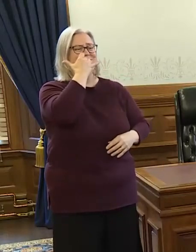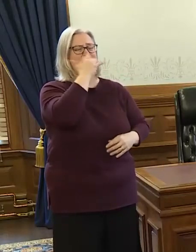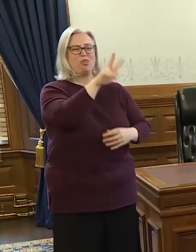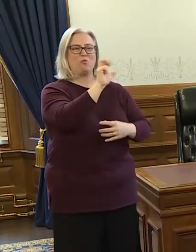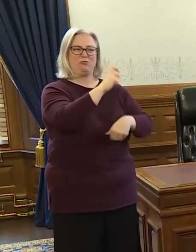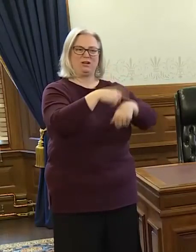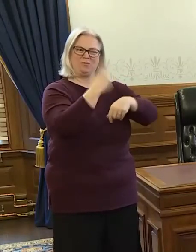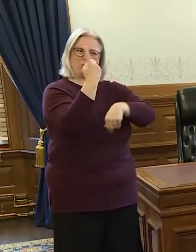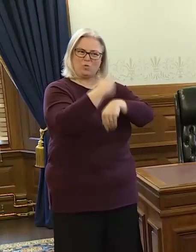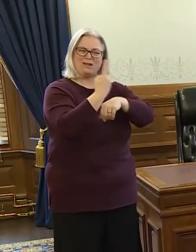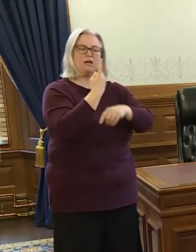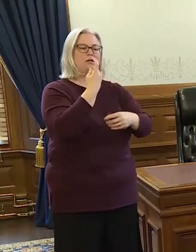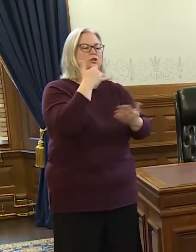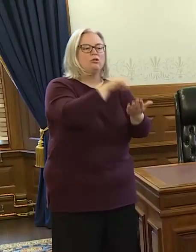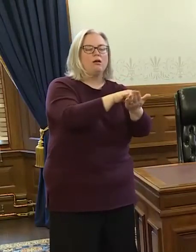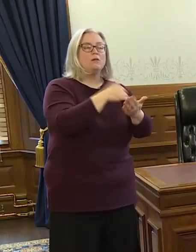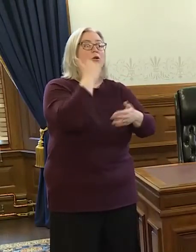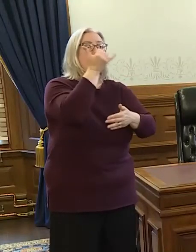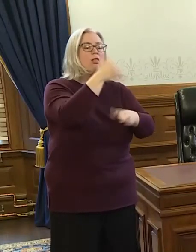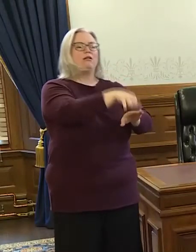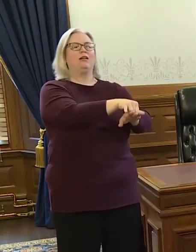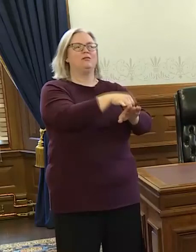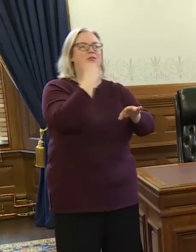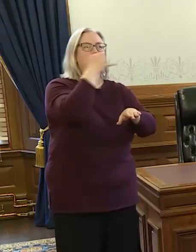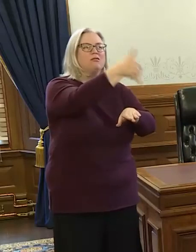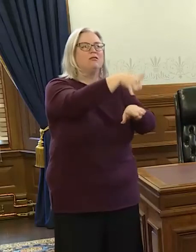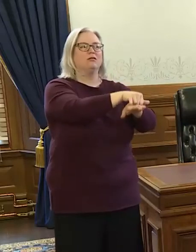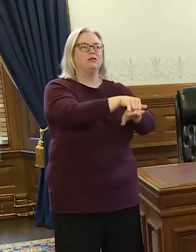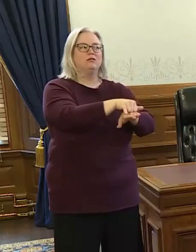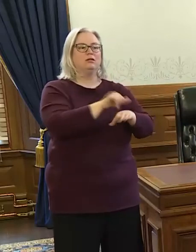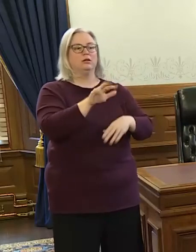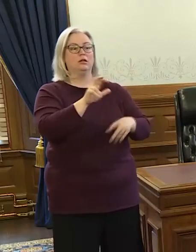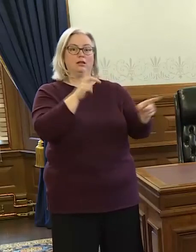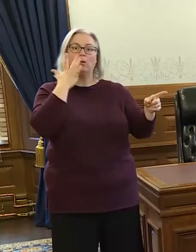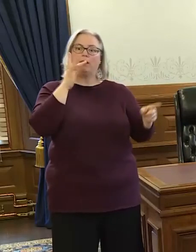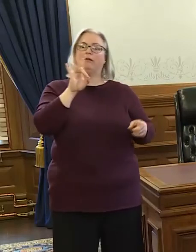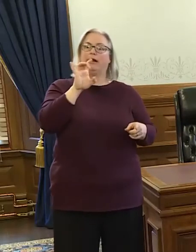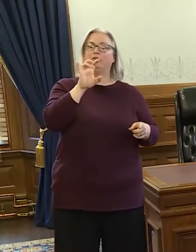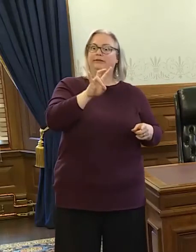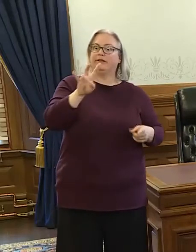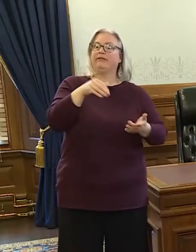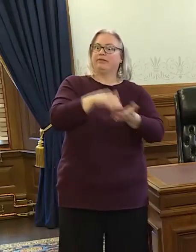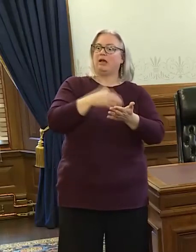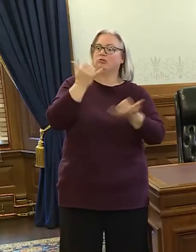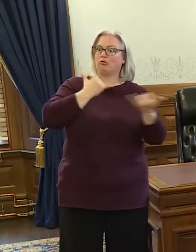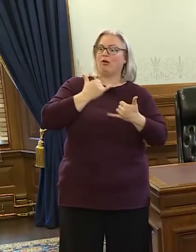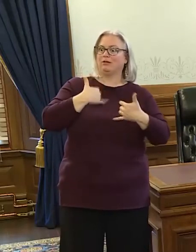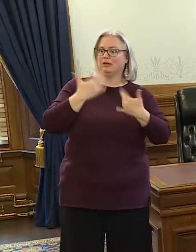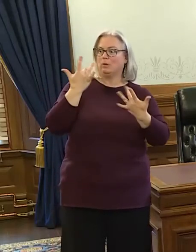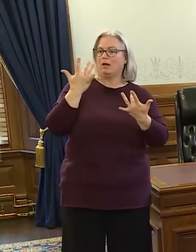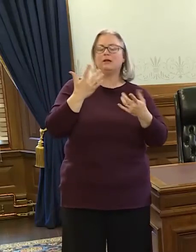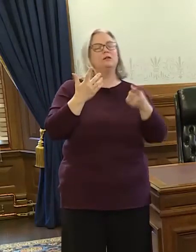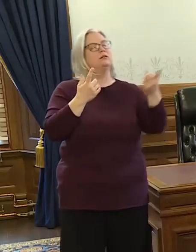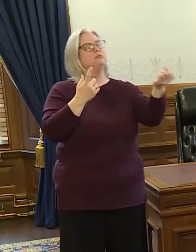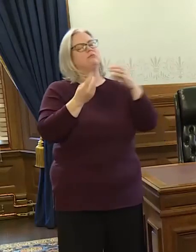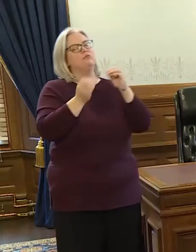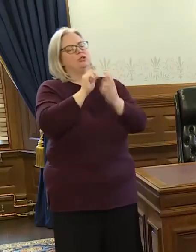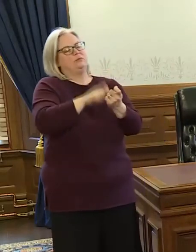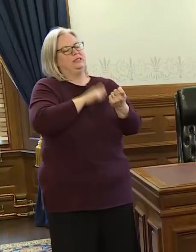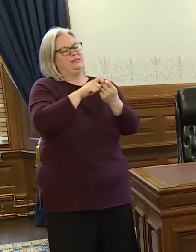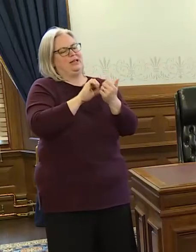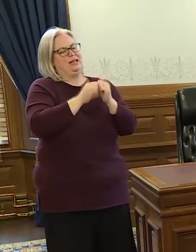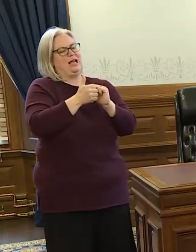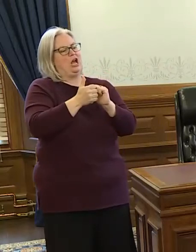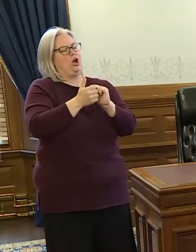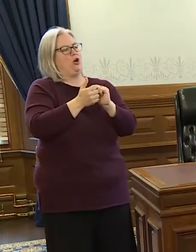one day, hanging up and calling back. Can you give That's why we have 877,000 calls. Right. Can you give us more specifics in terms of how